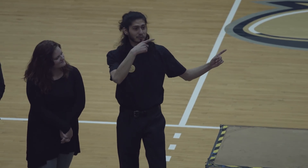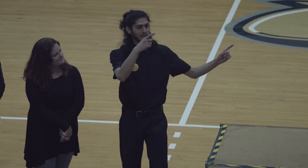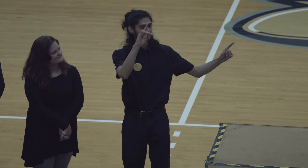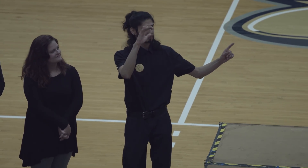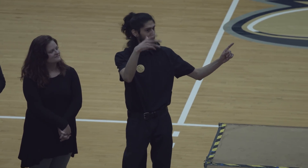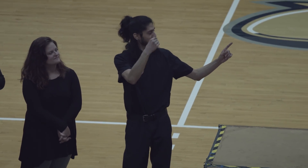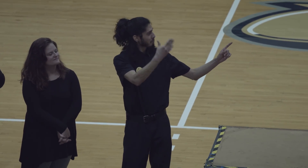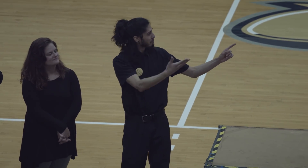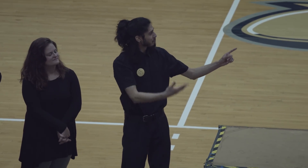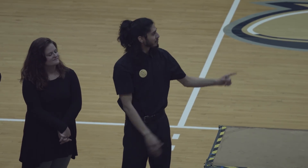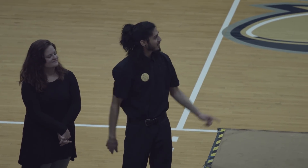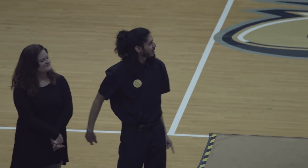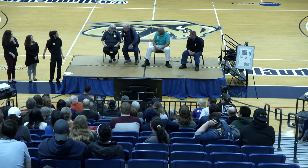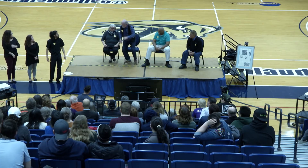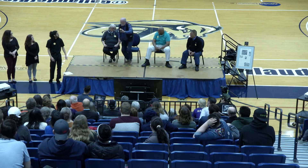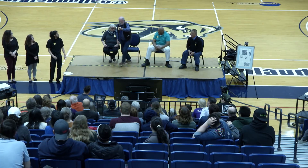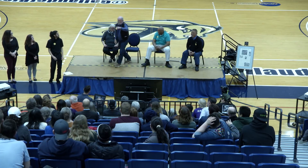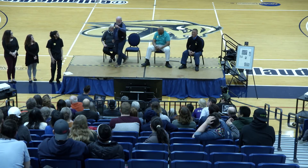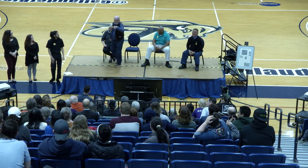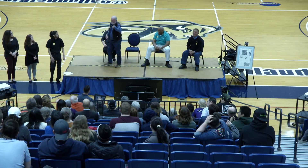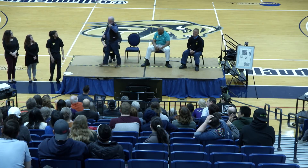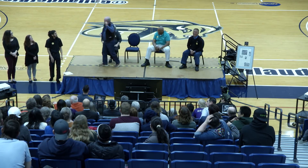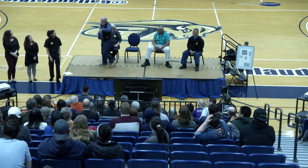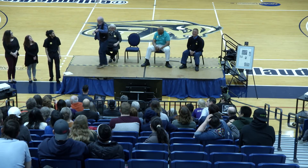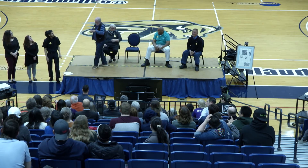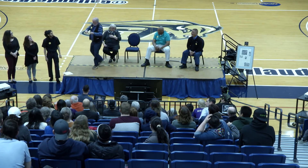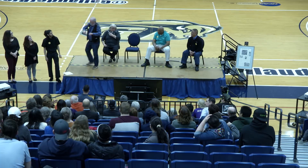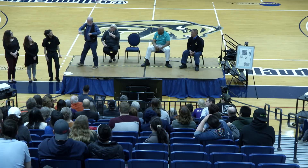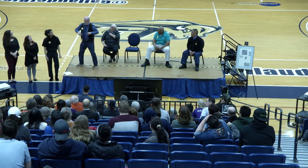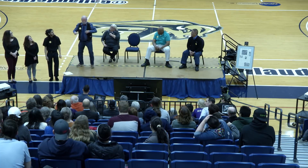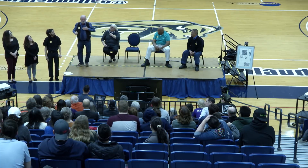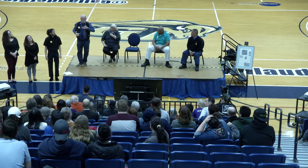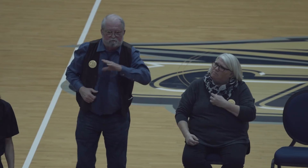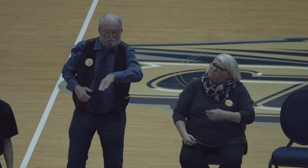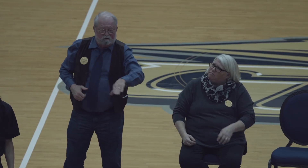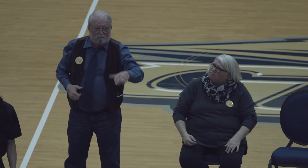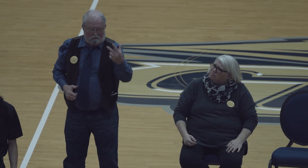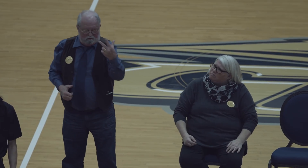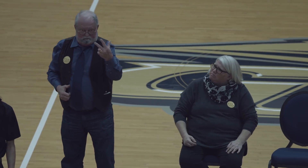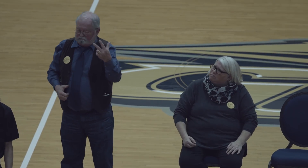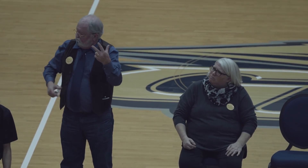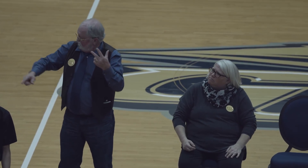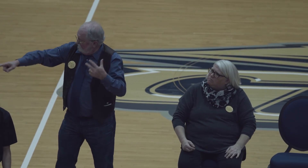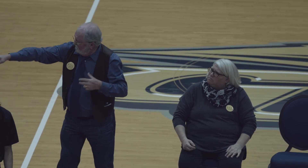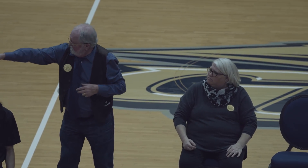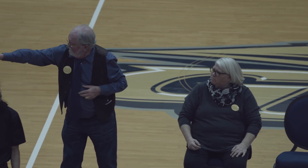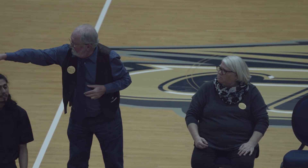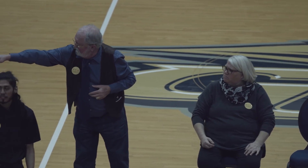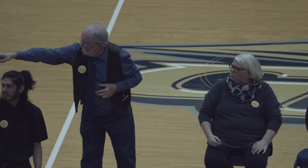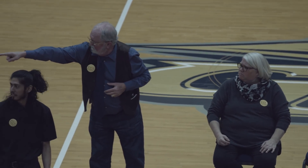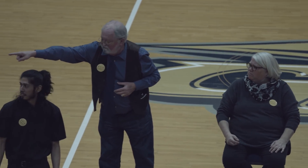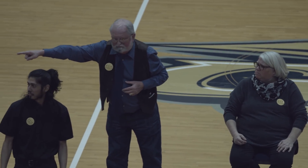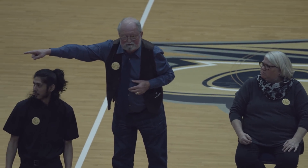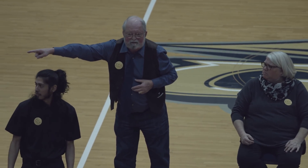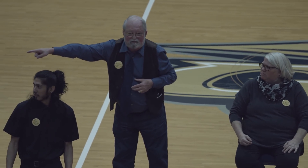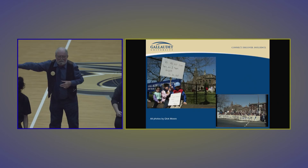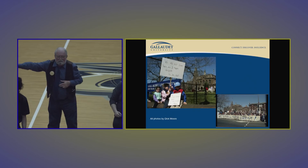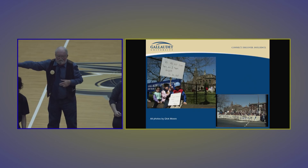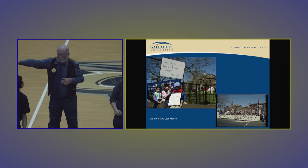us. I'd like to add one more thing. I have to brag. My 3 children are in this image